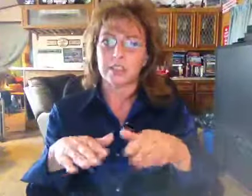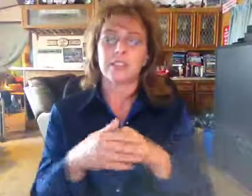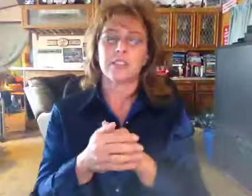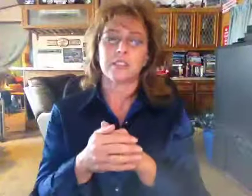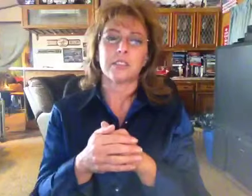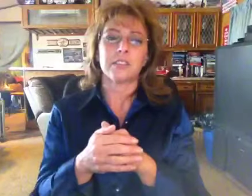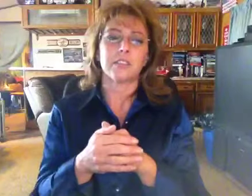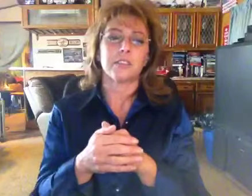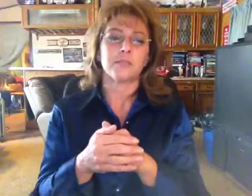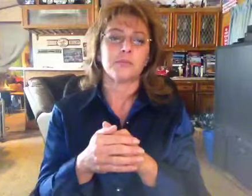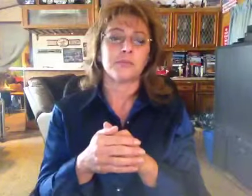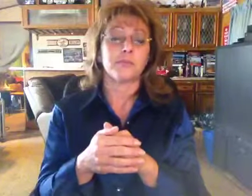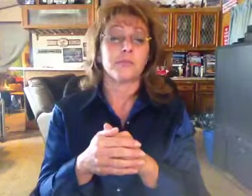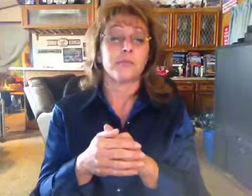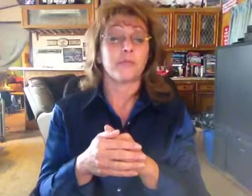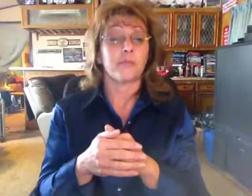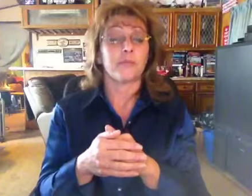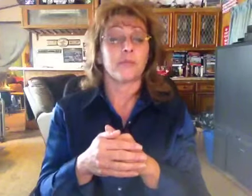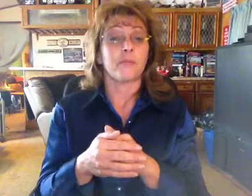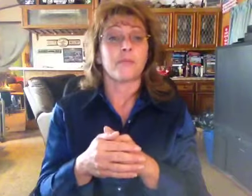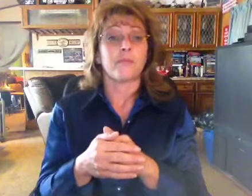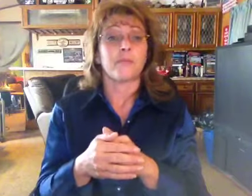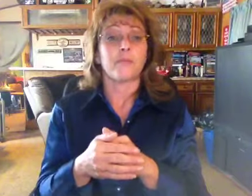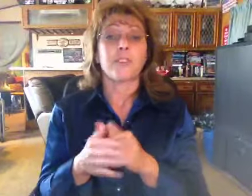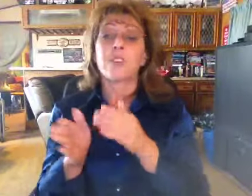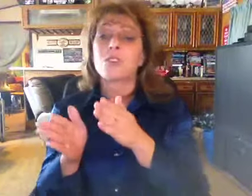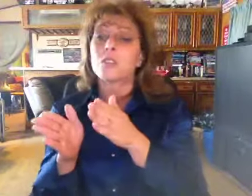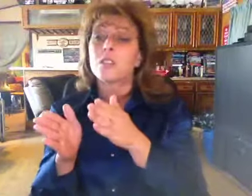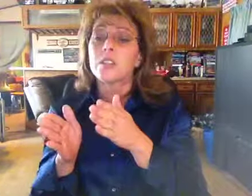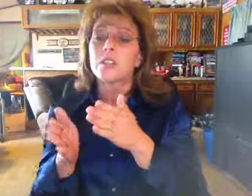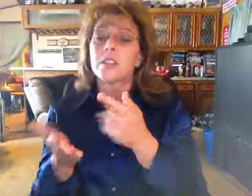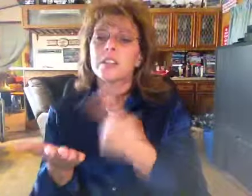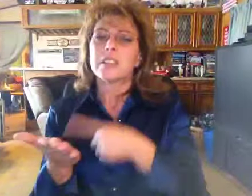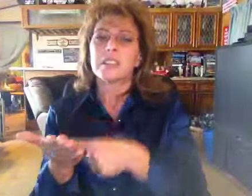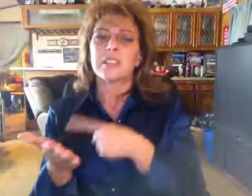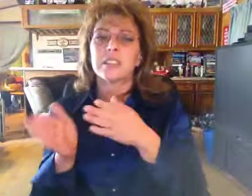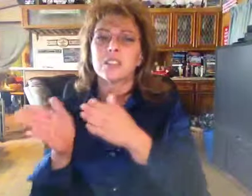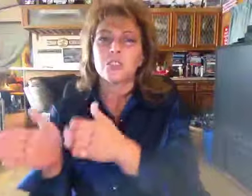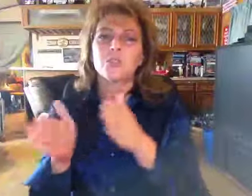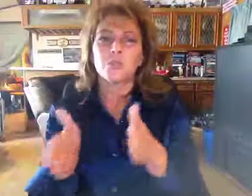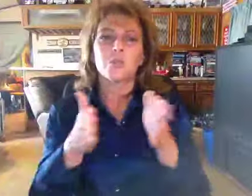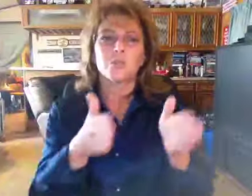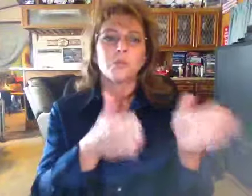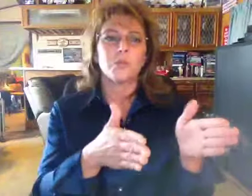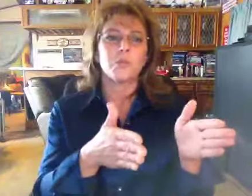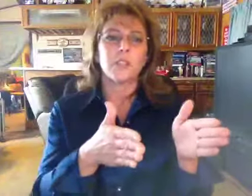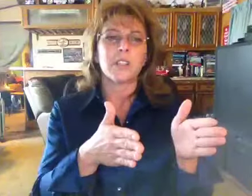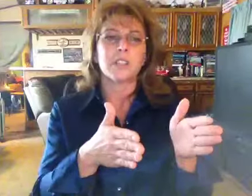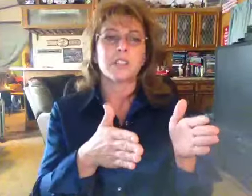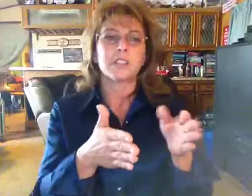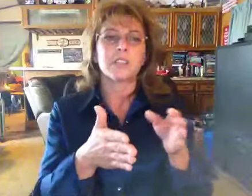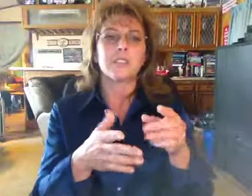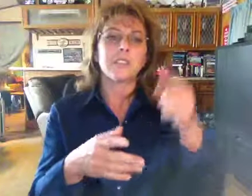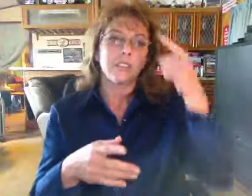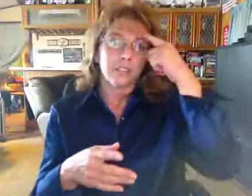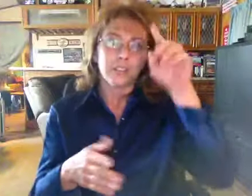All right, so let's talk about some ways that you're going to be learning grammar this year. Of course, the first step that you'll take is you're going to